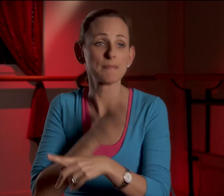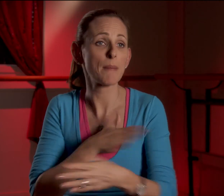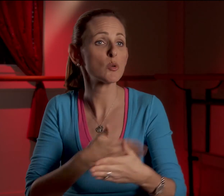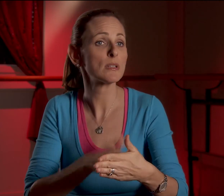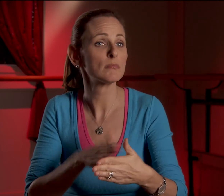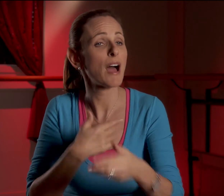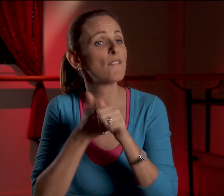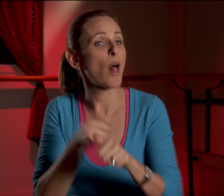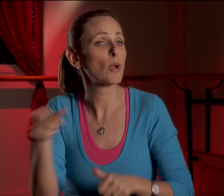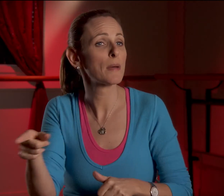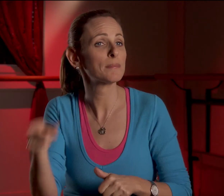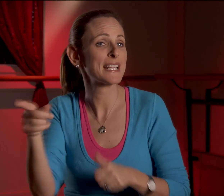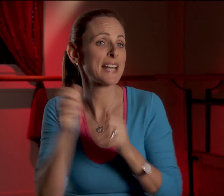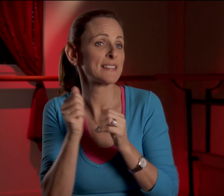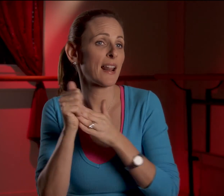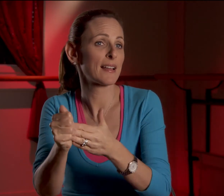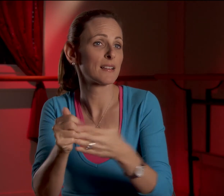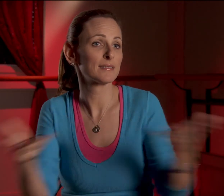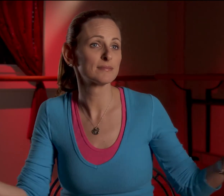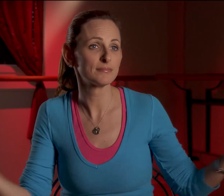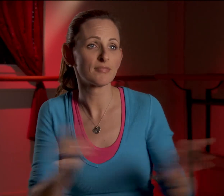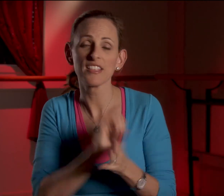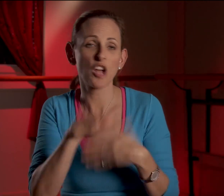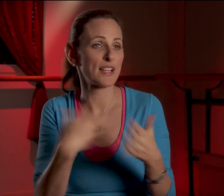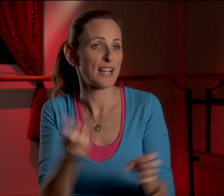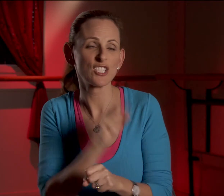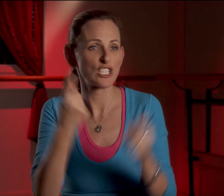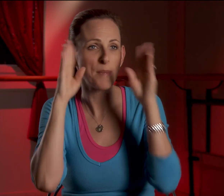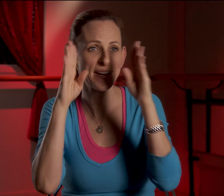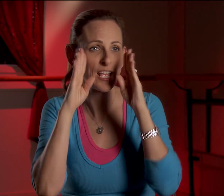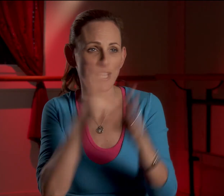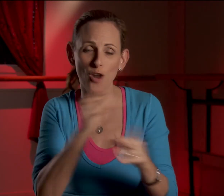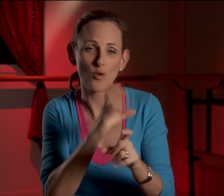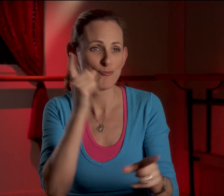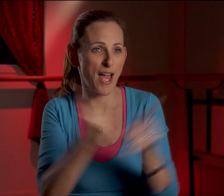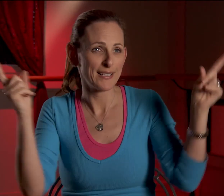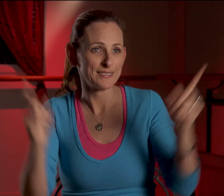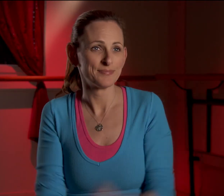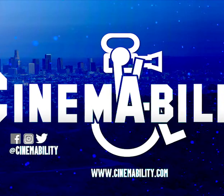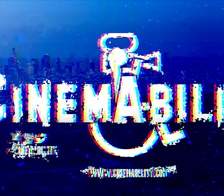my music, and I follow him, and I use him as a means to lead me. And that's all it takes, is just paying attention and doing it right.